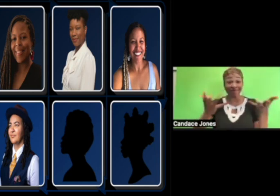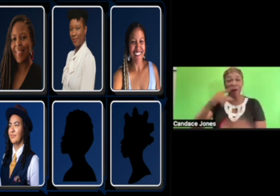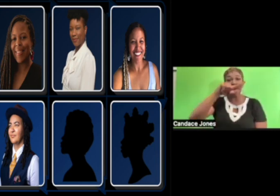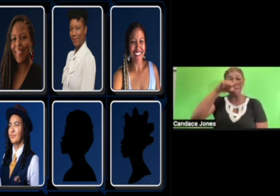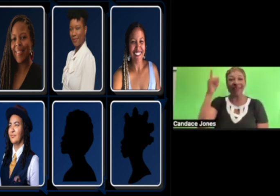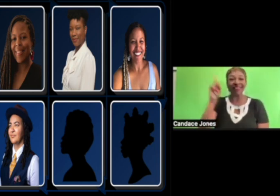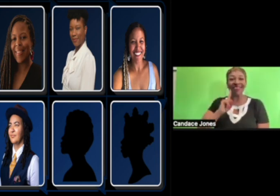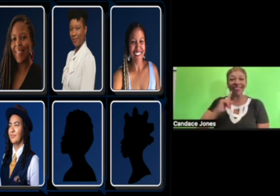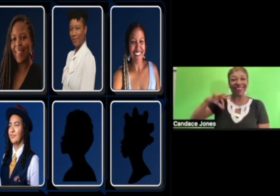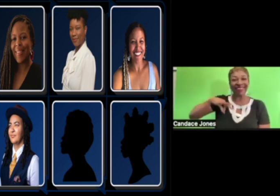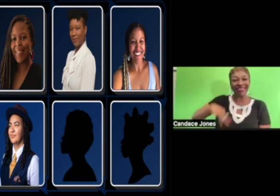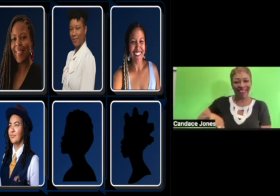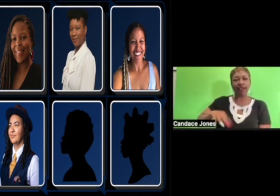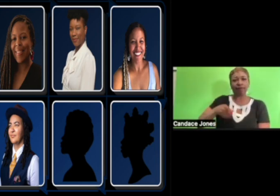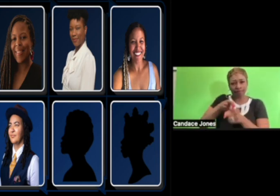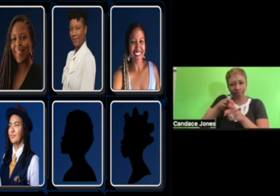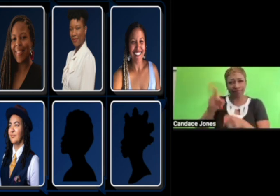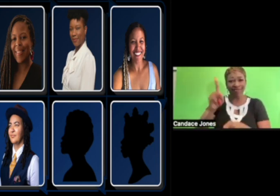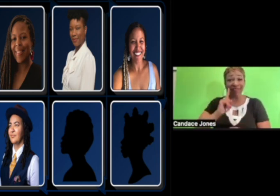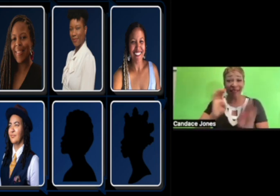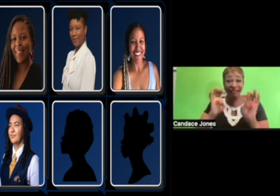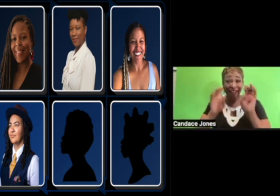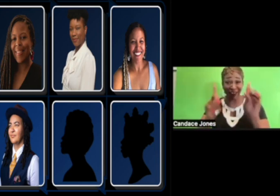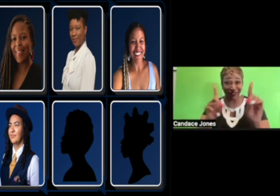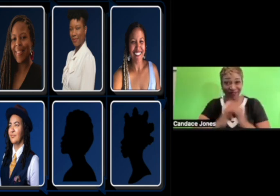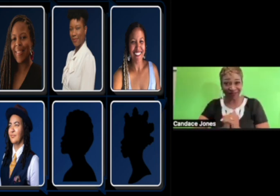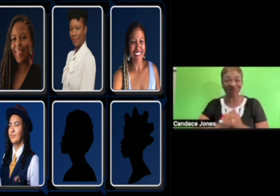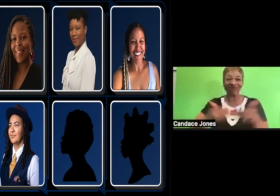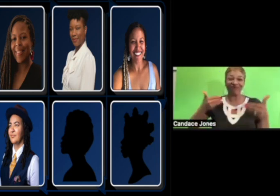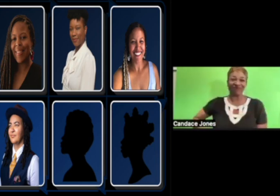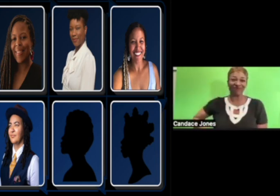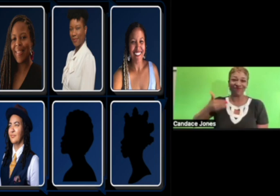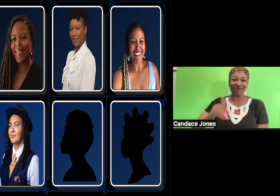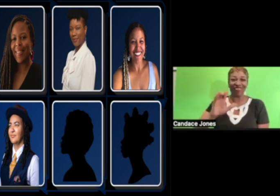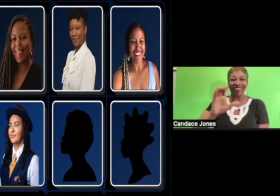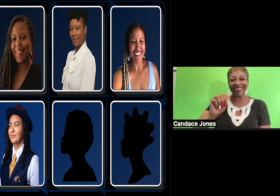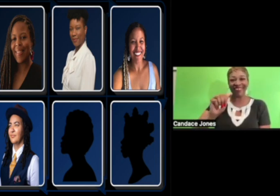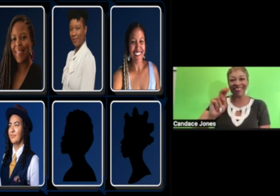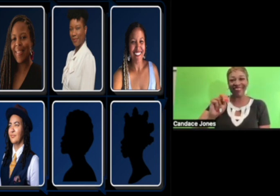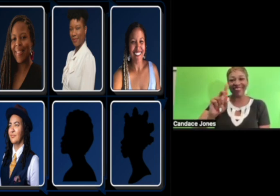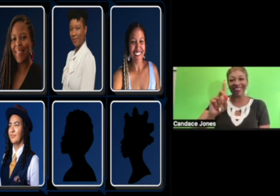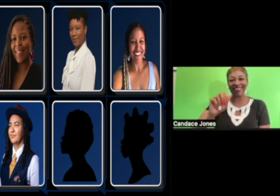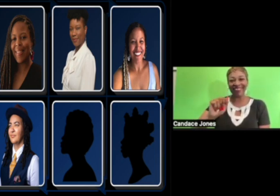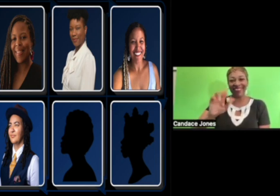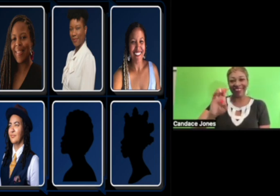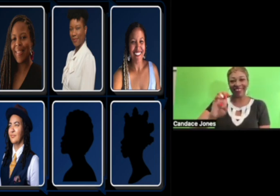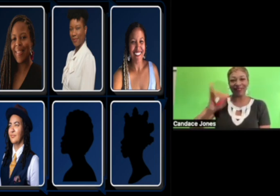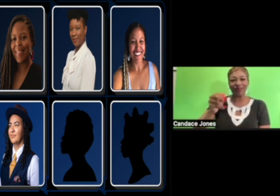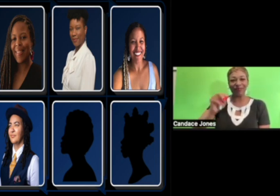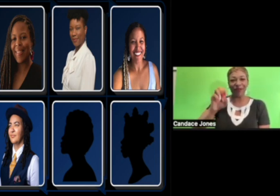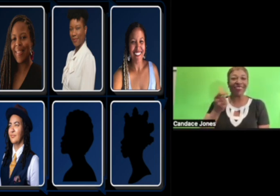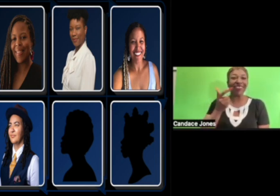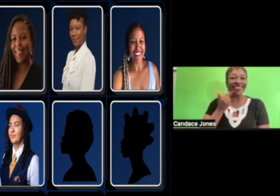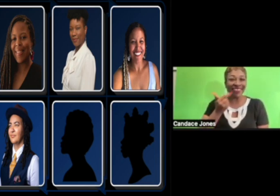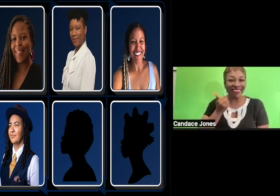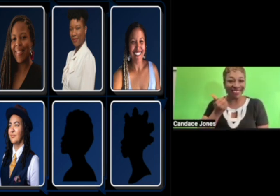And we are focused on Black deaf gain, particularly in education. I am Candace